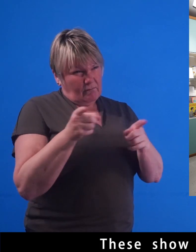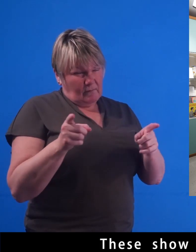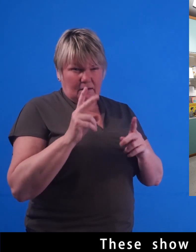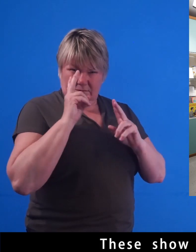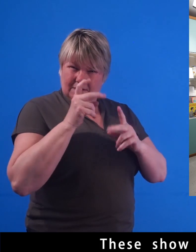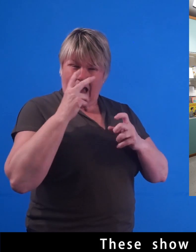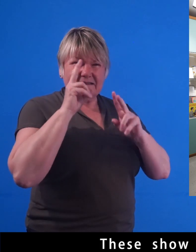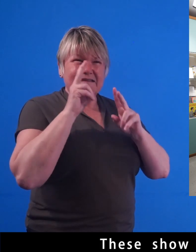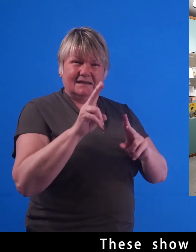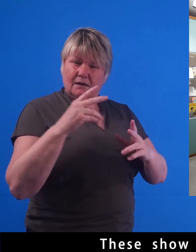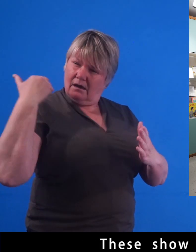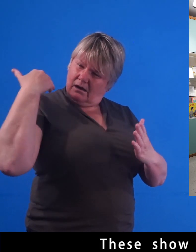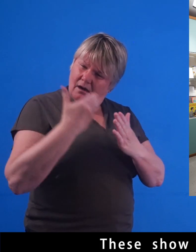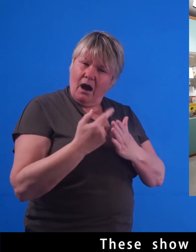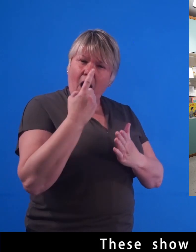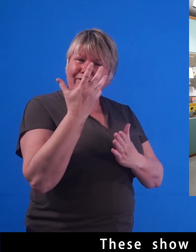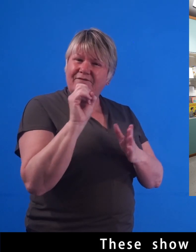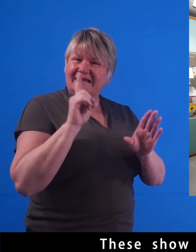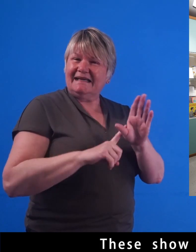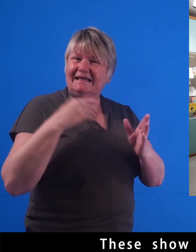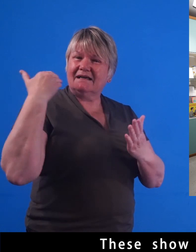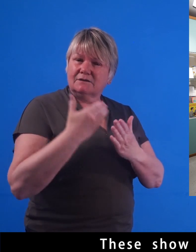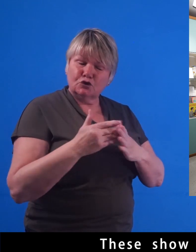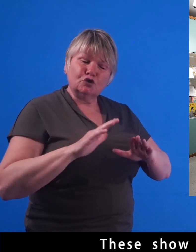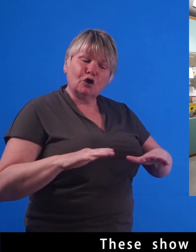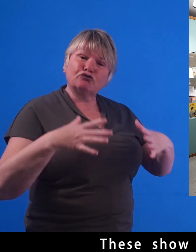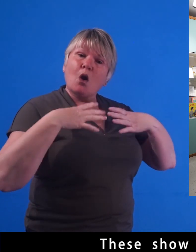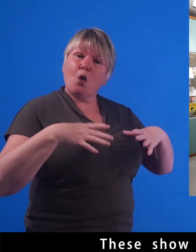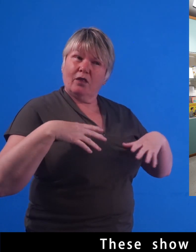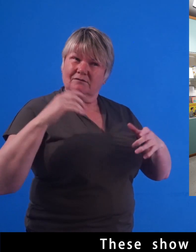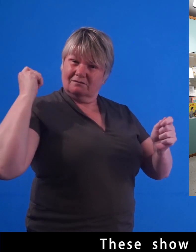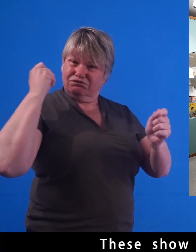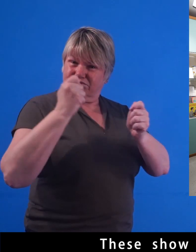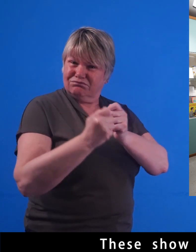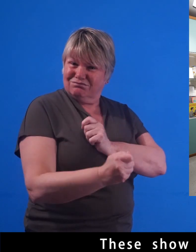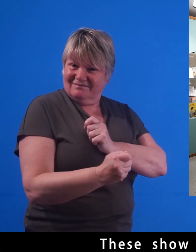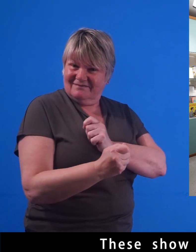These show how children's clothes have changed over the last 150